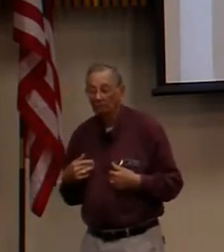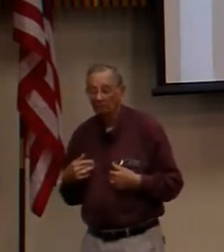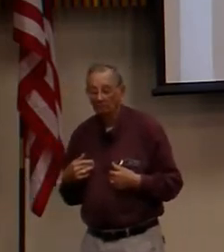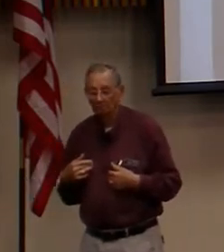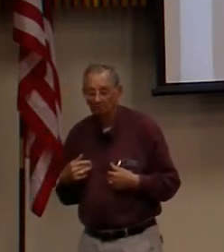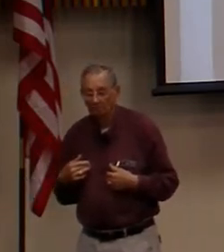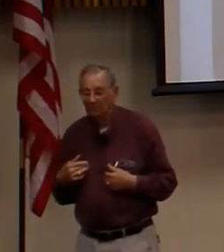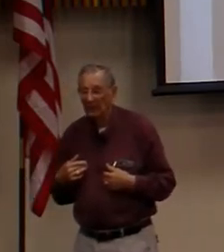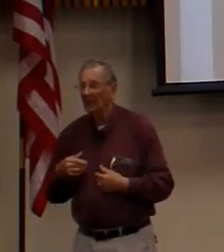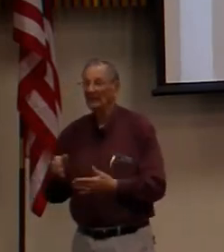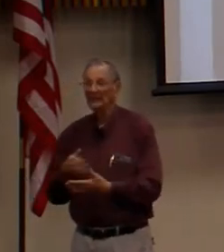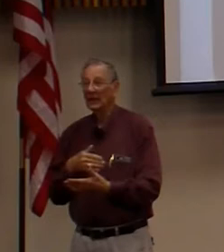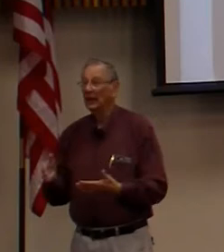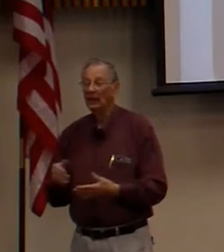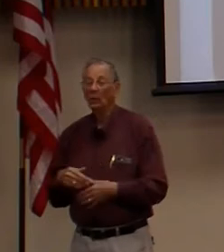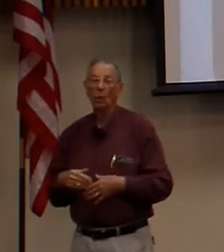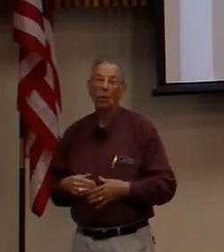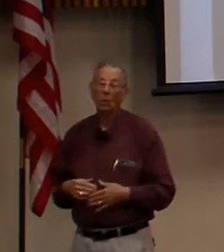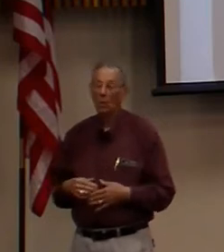the singing,